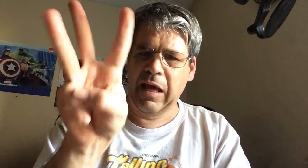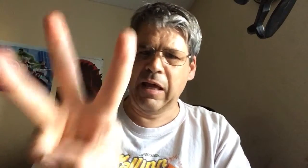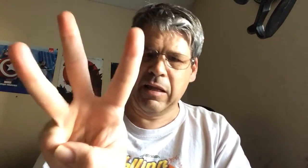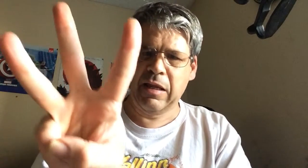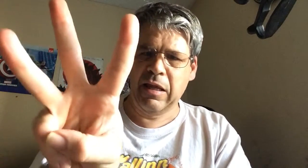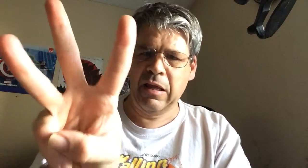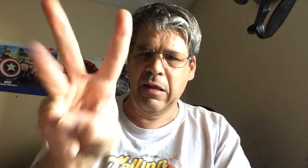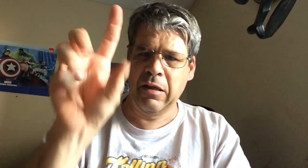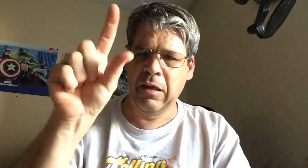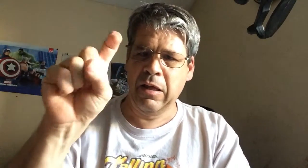And